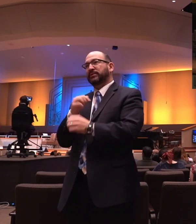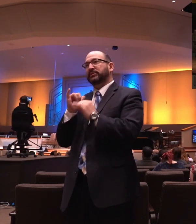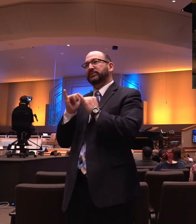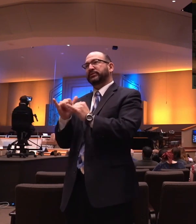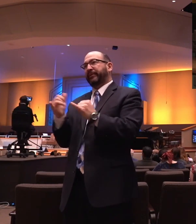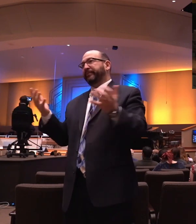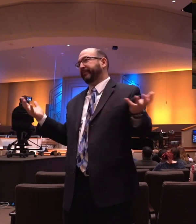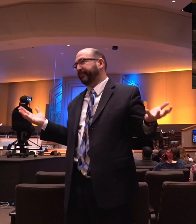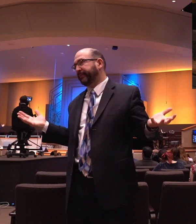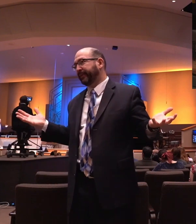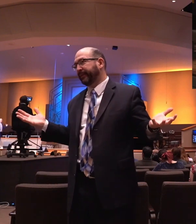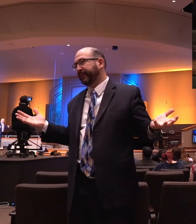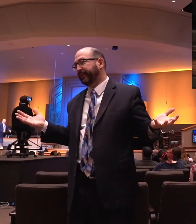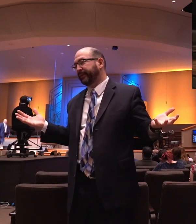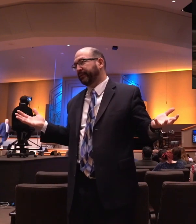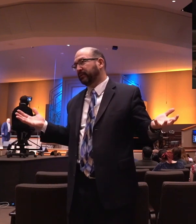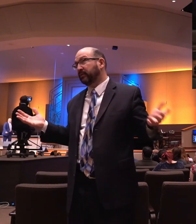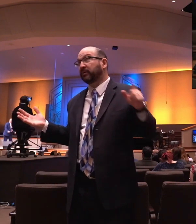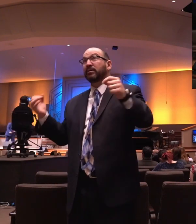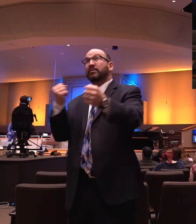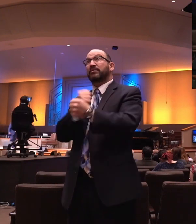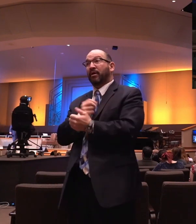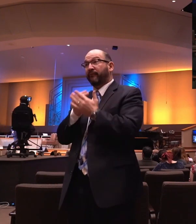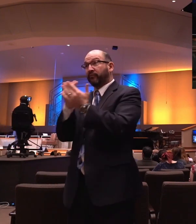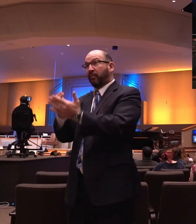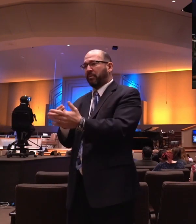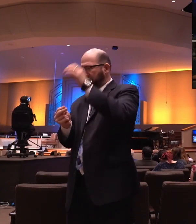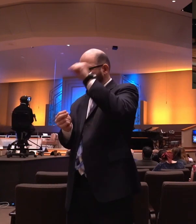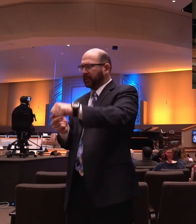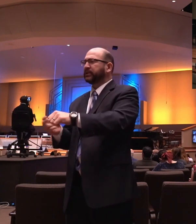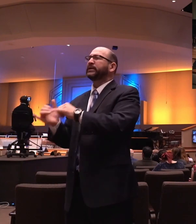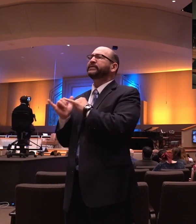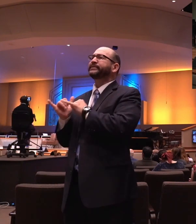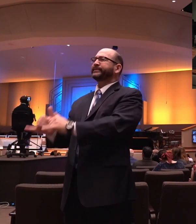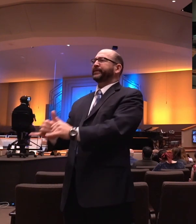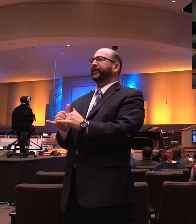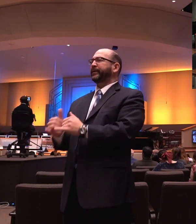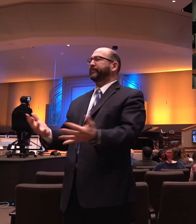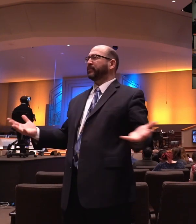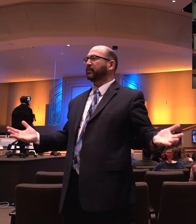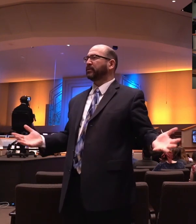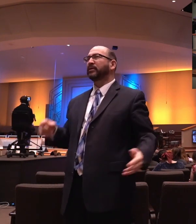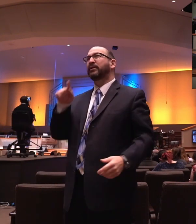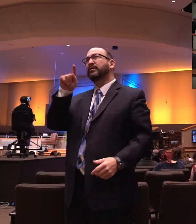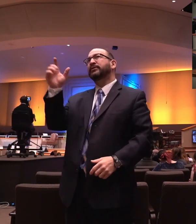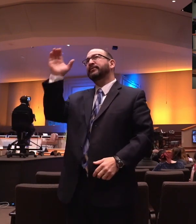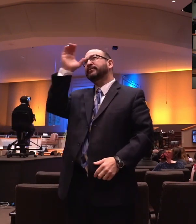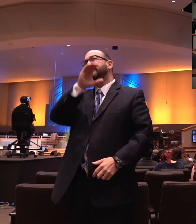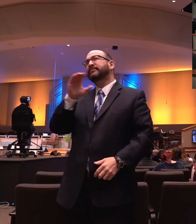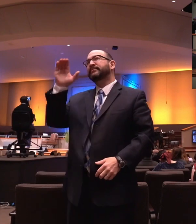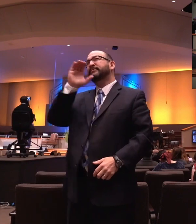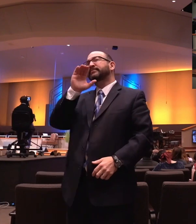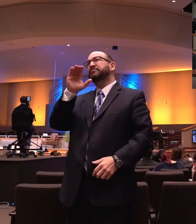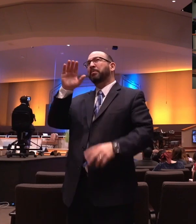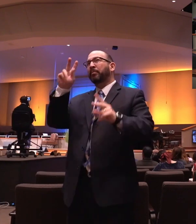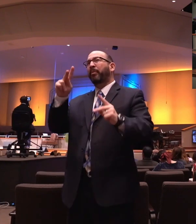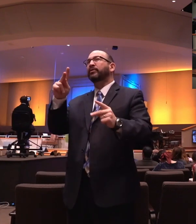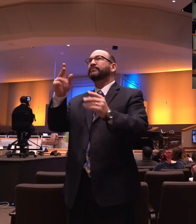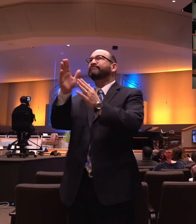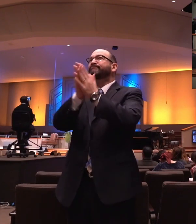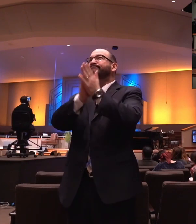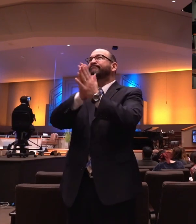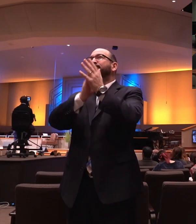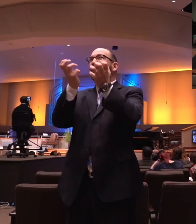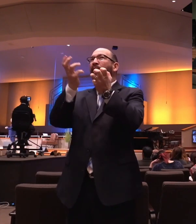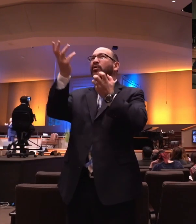God doesn't love Noah any more than he loves you. God is looking for somebody who's sold out. God